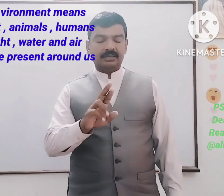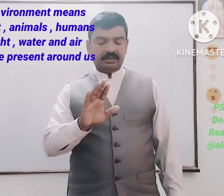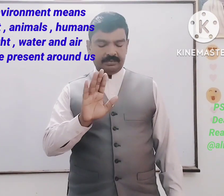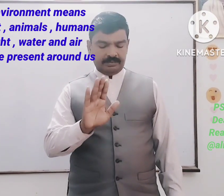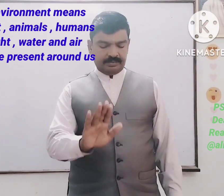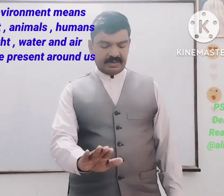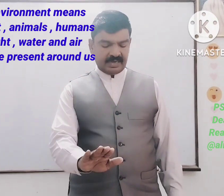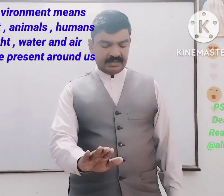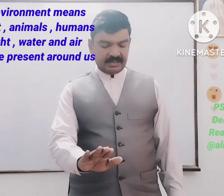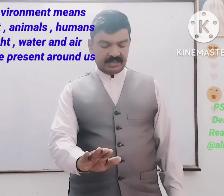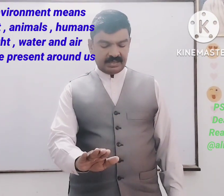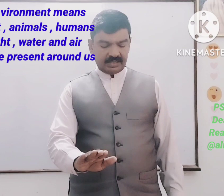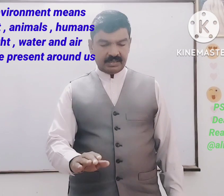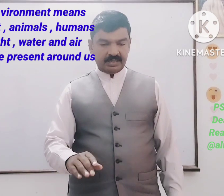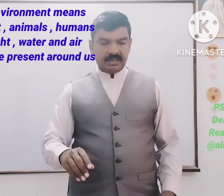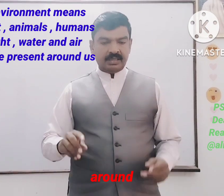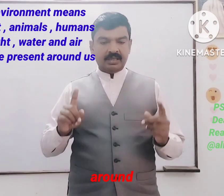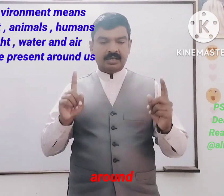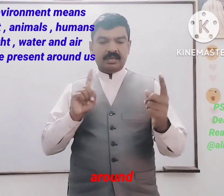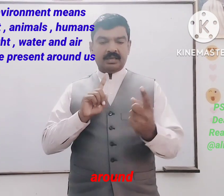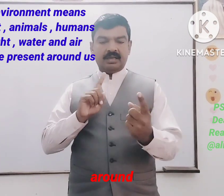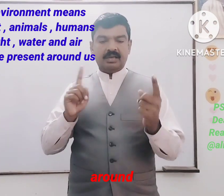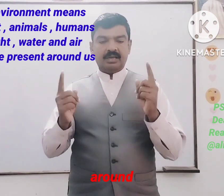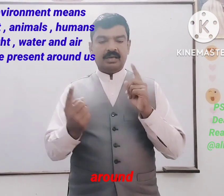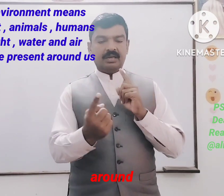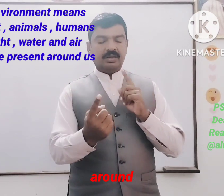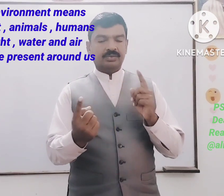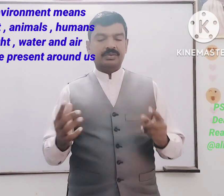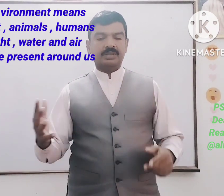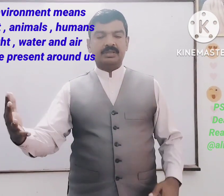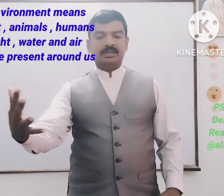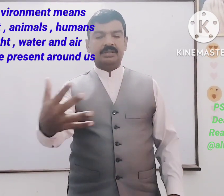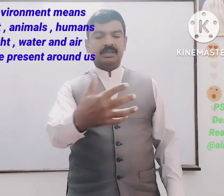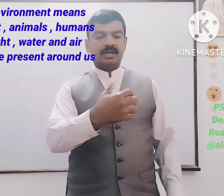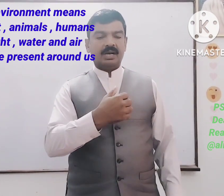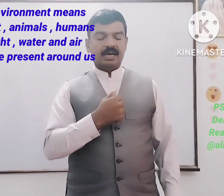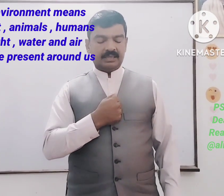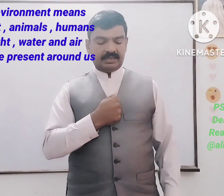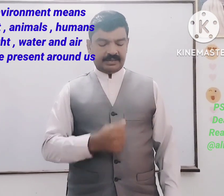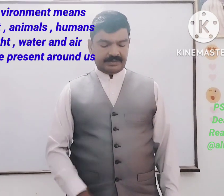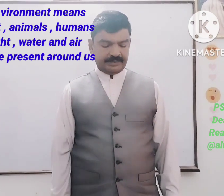are present around us.